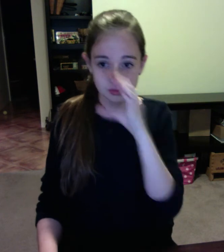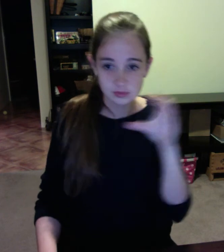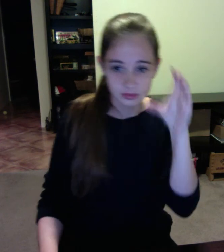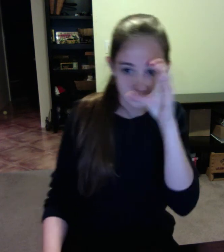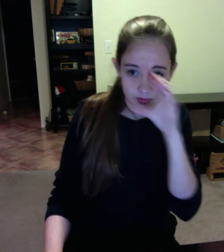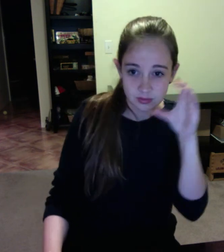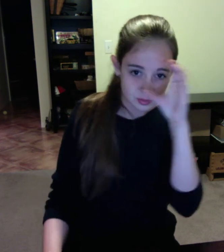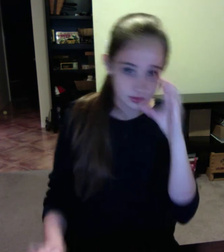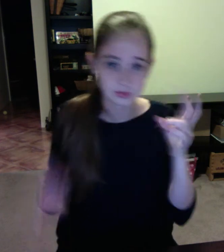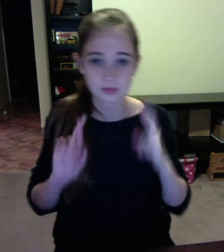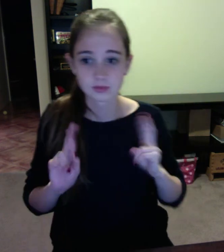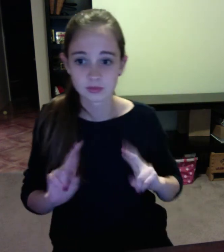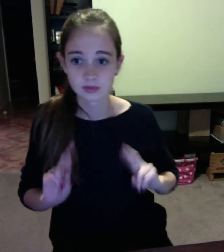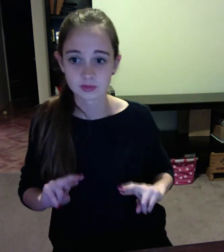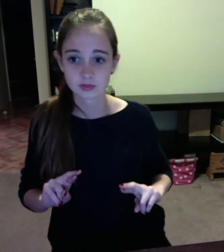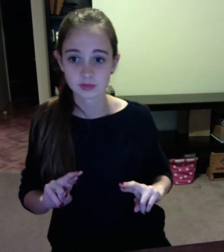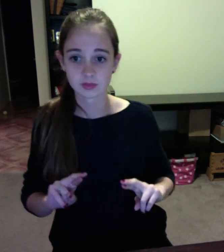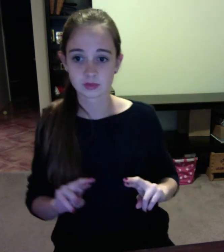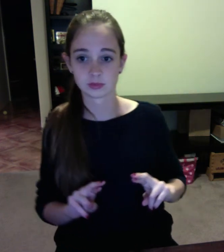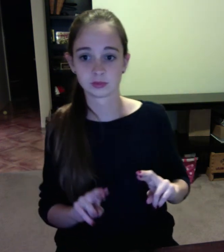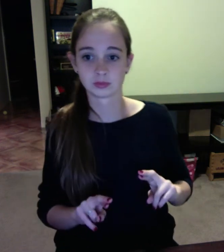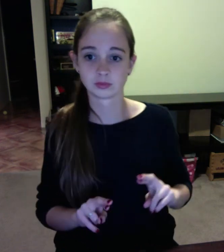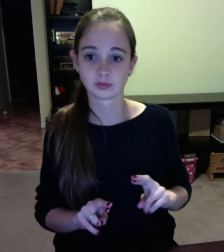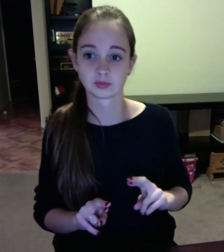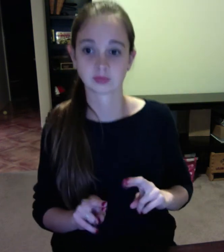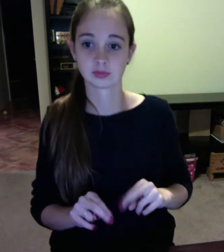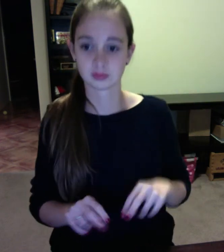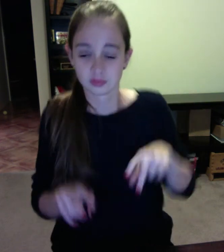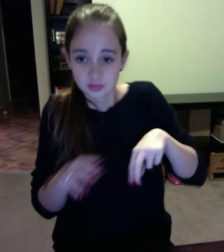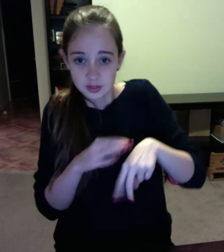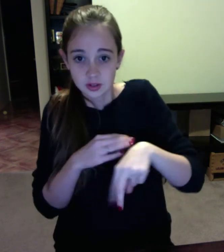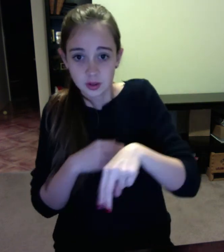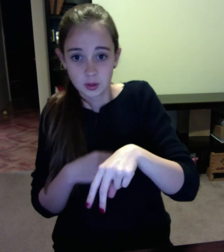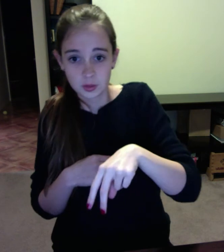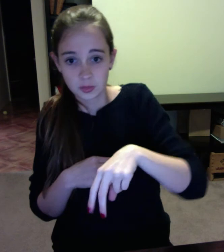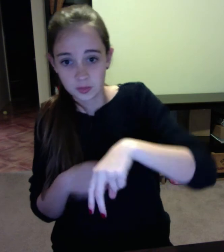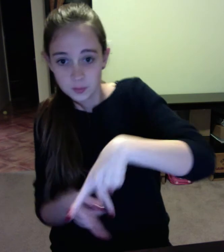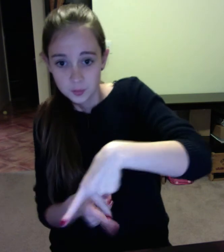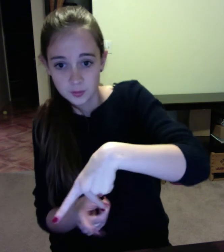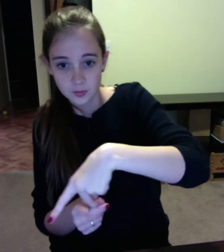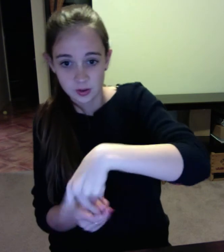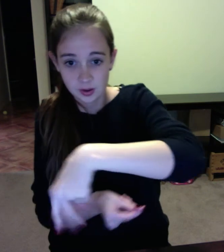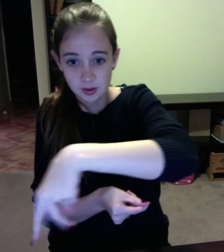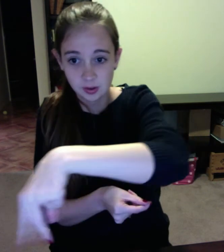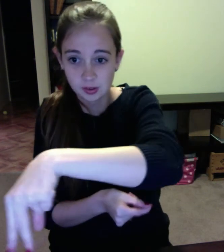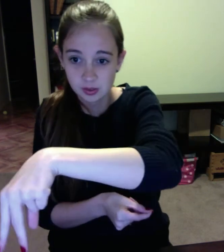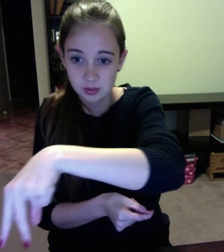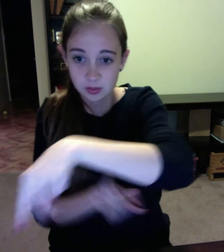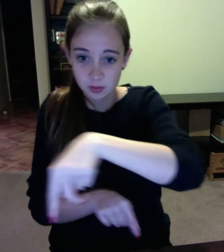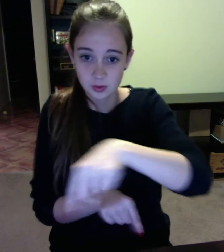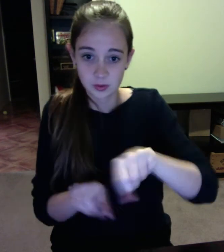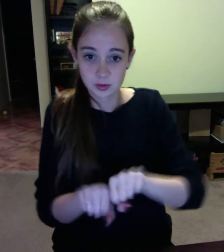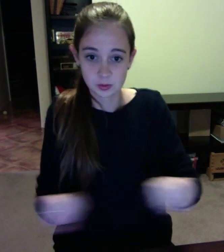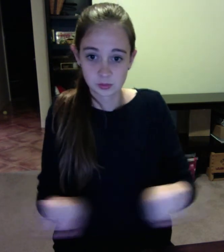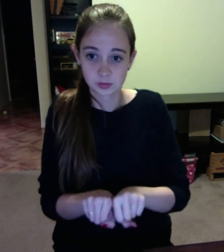find her anywhere. But in her rush to leave, Cinderella had left behind one of her glass slippers. When the prince